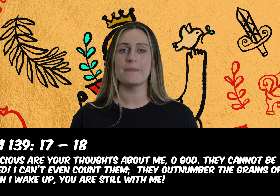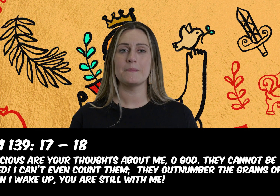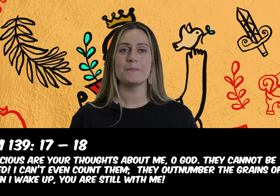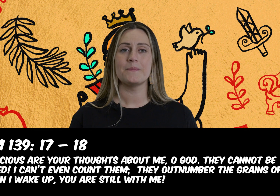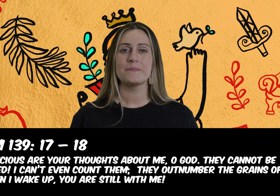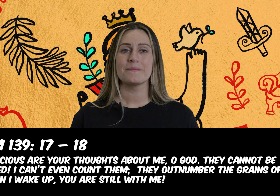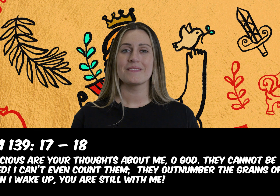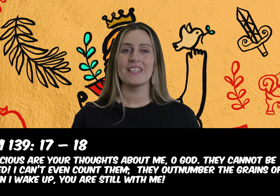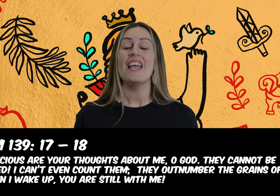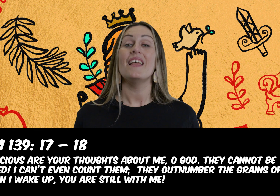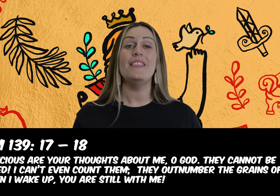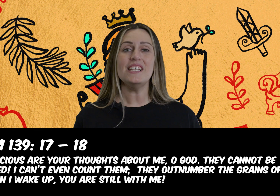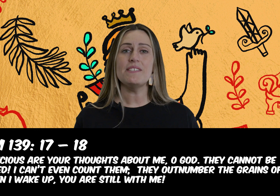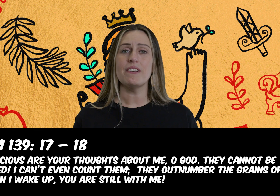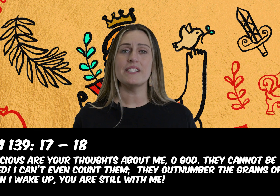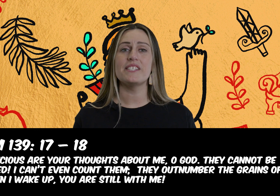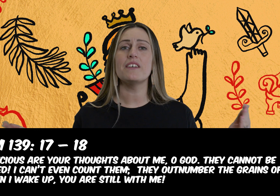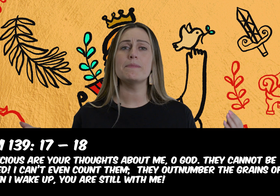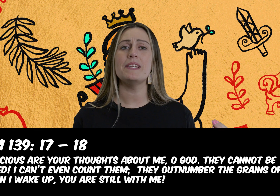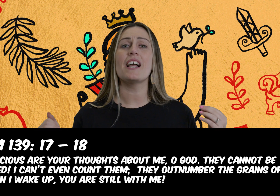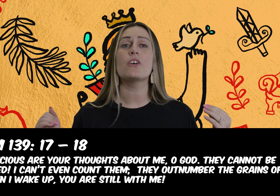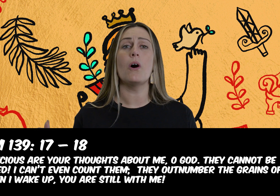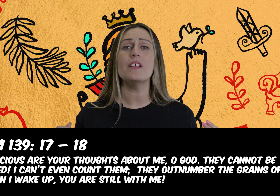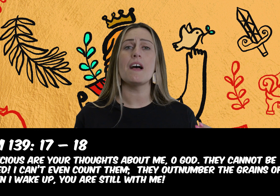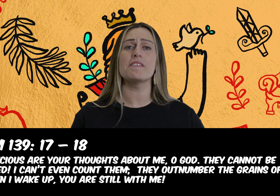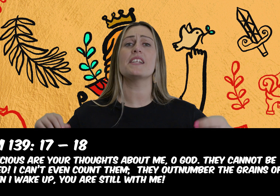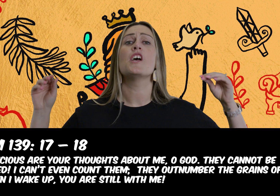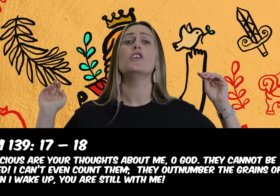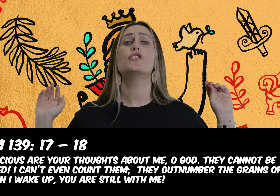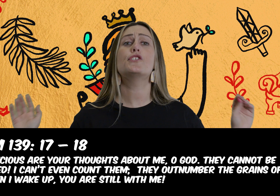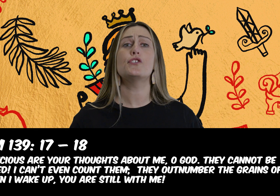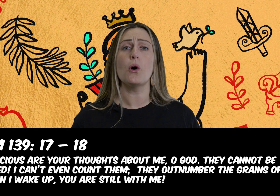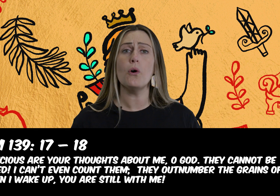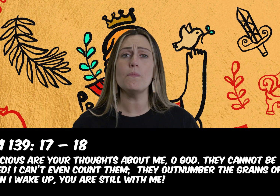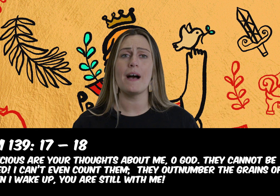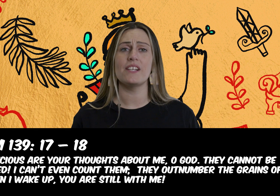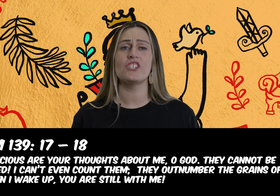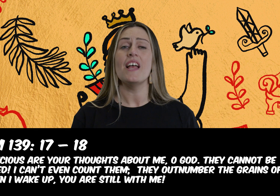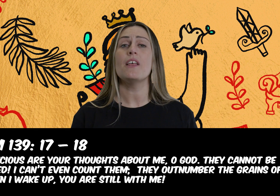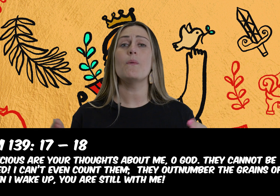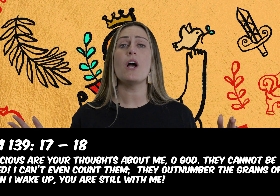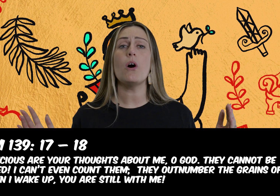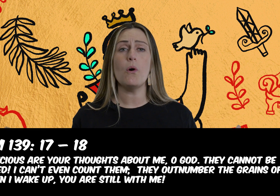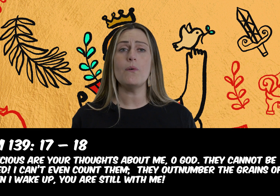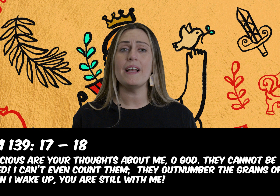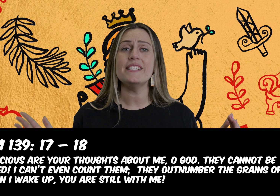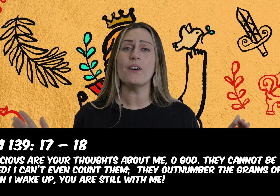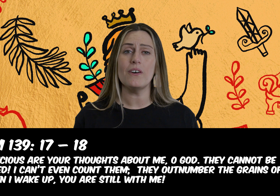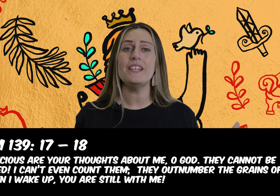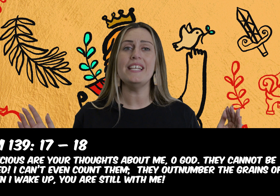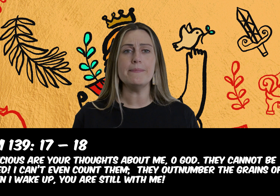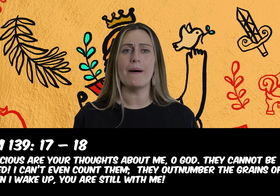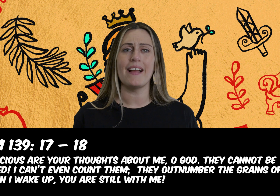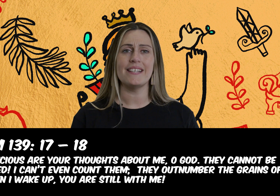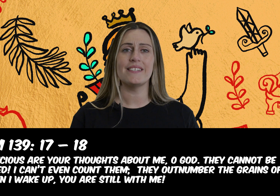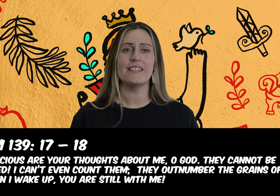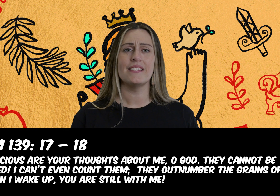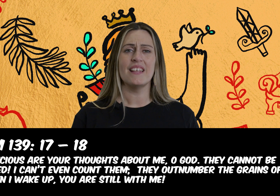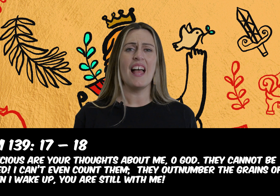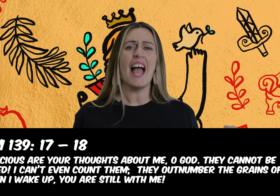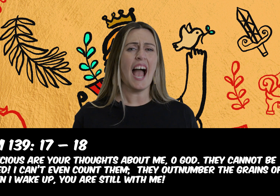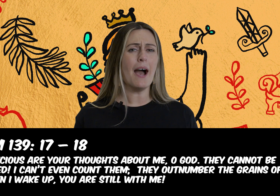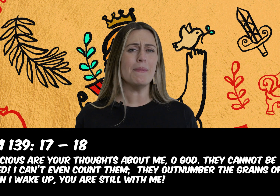me." This verse tells me that God loves us so much that we are always on his